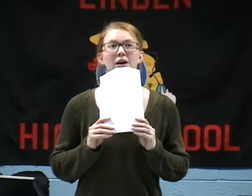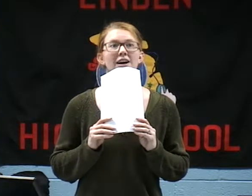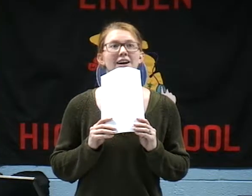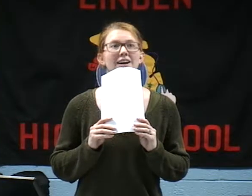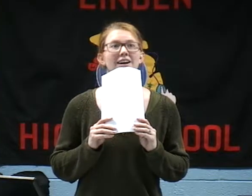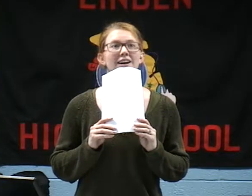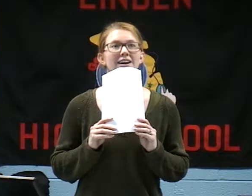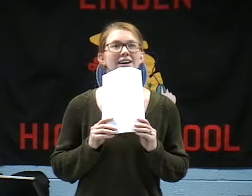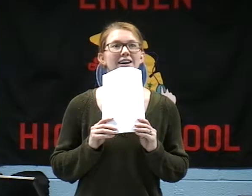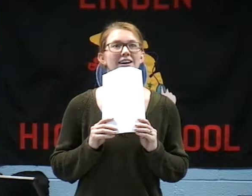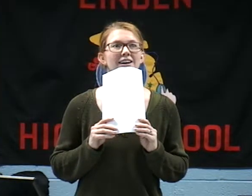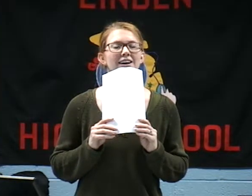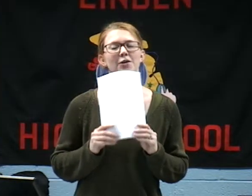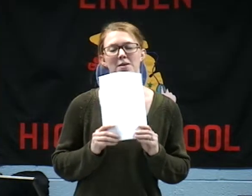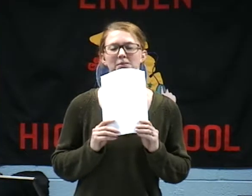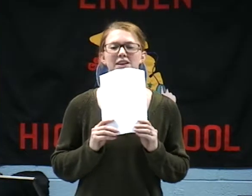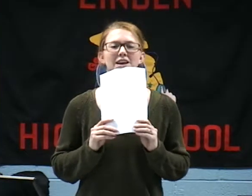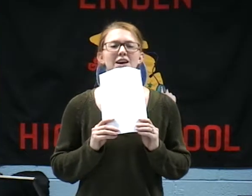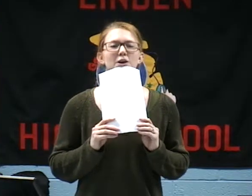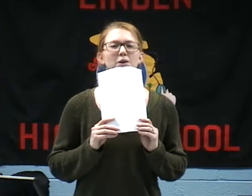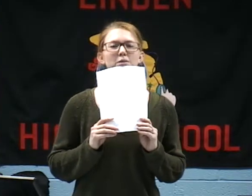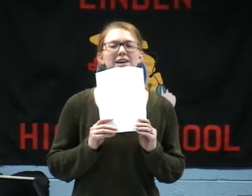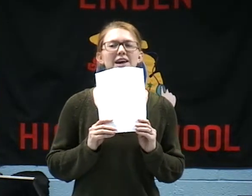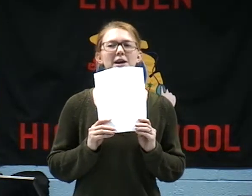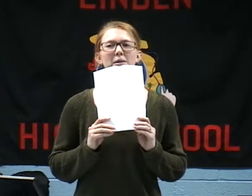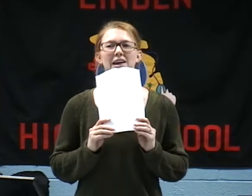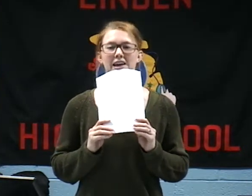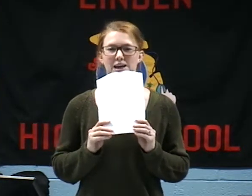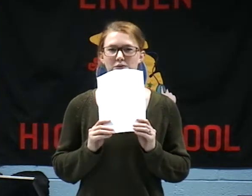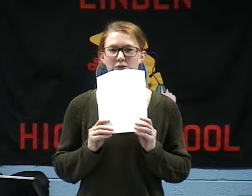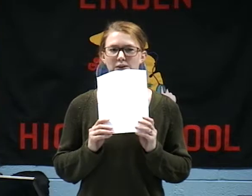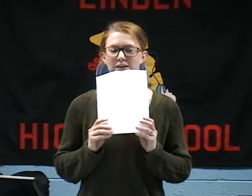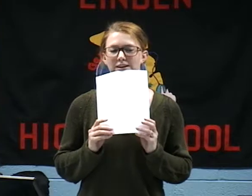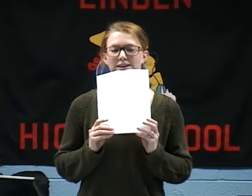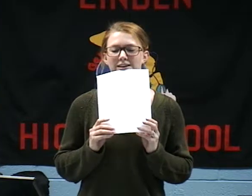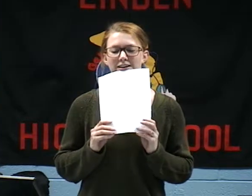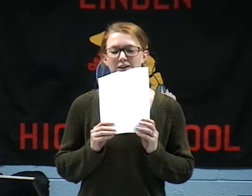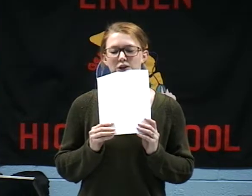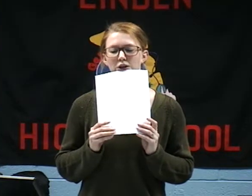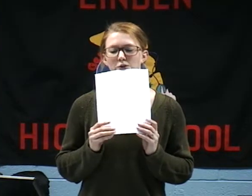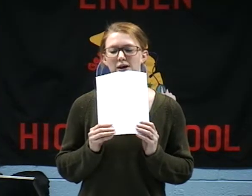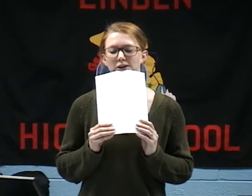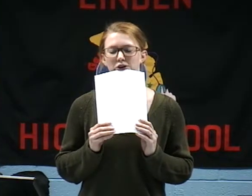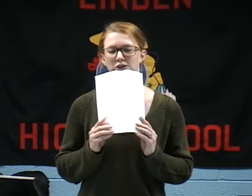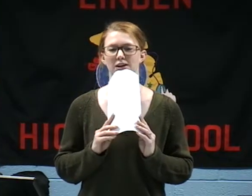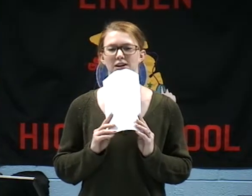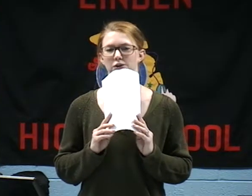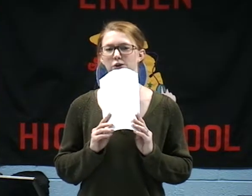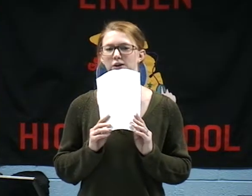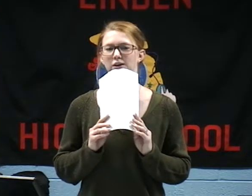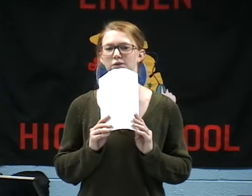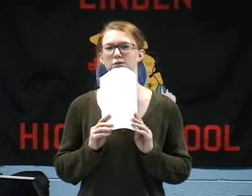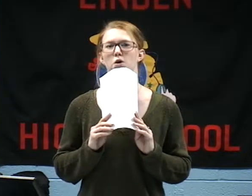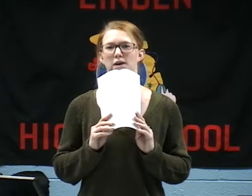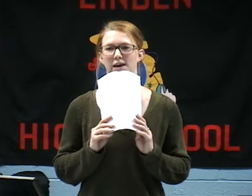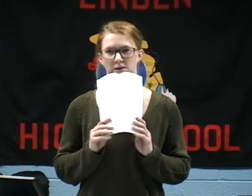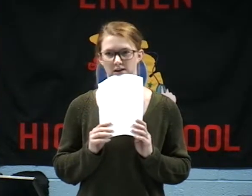What? Okay. We can play a game if you watch the class recording